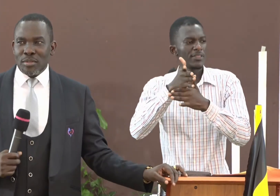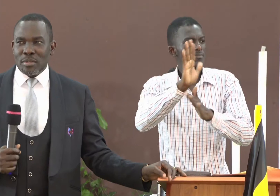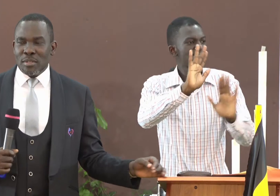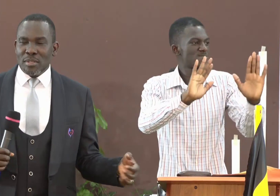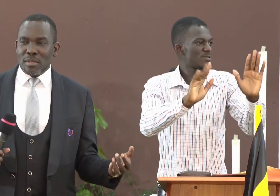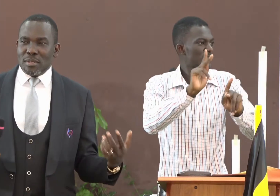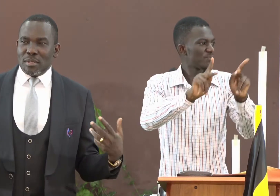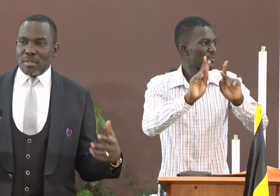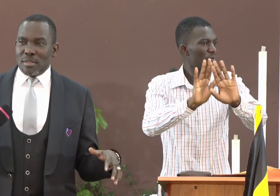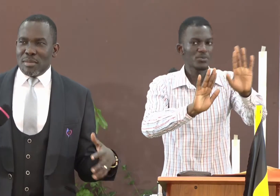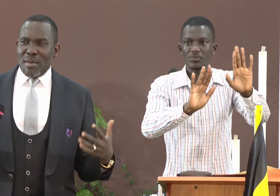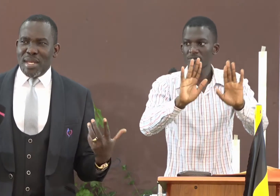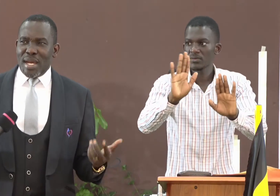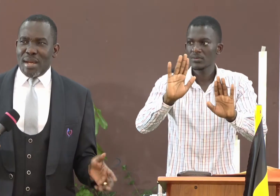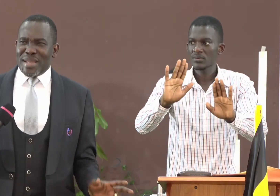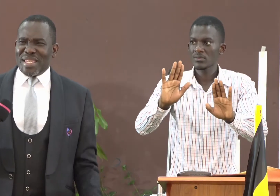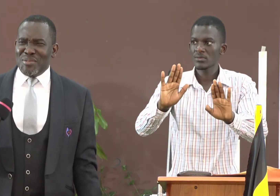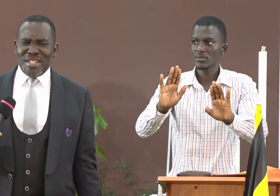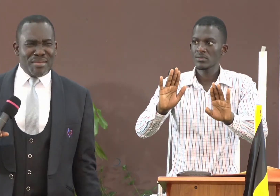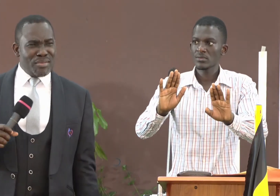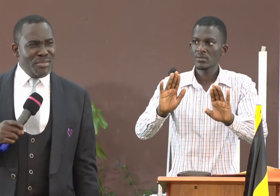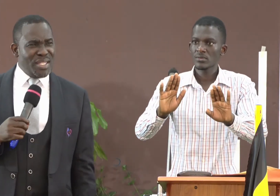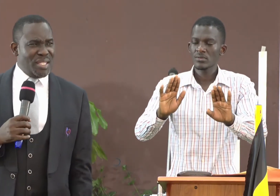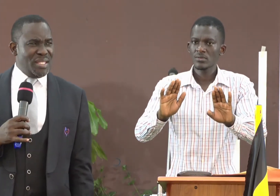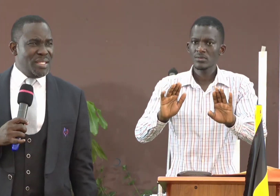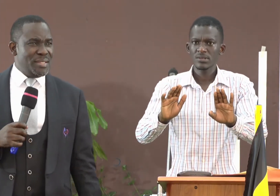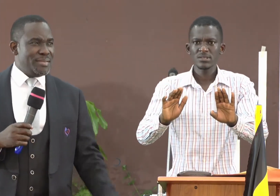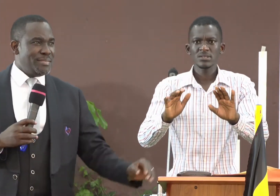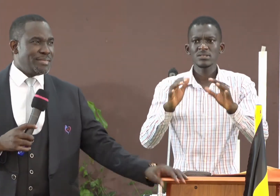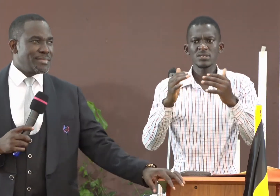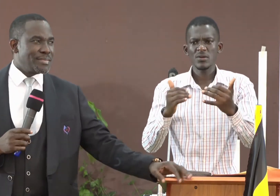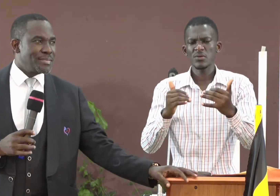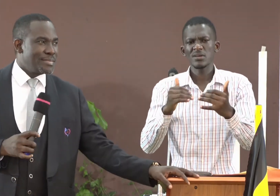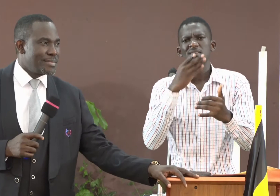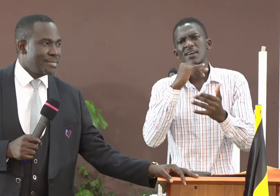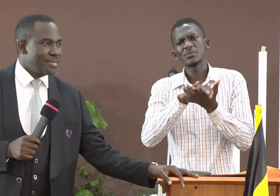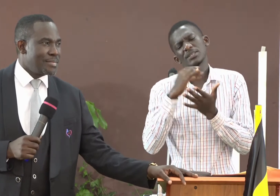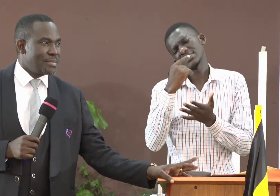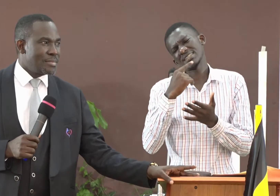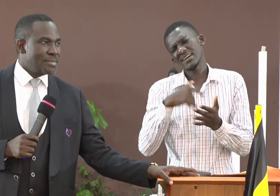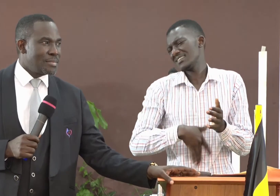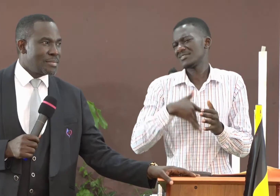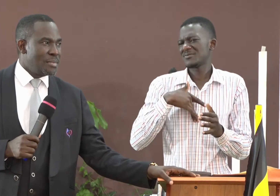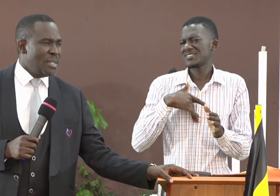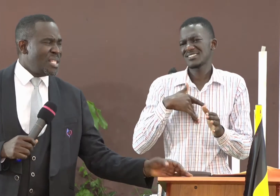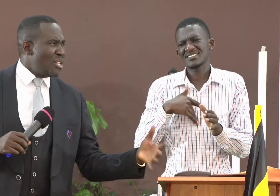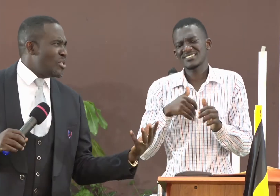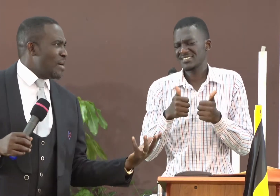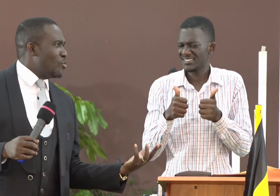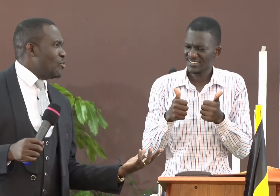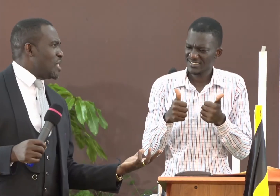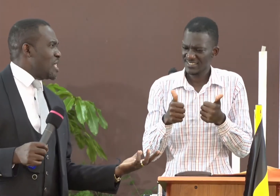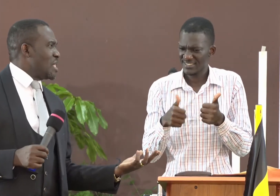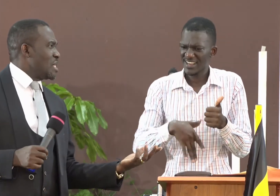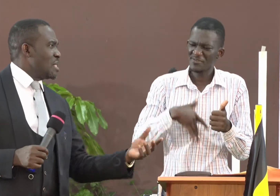abantu. After saying bye bye to everyone. Mami n'agamba seewulira bulungi. And the husband says, "I don't feel so well." Ne